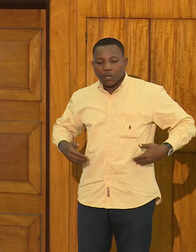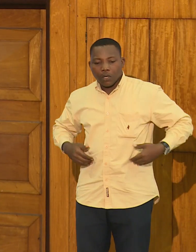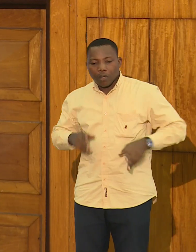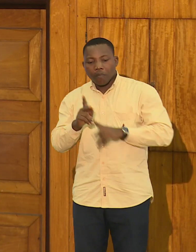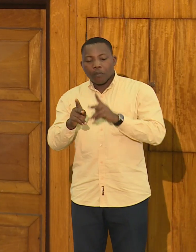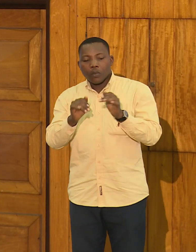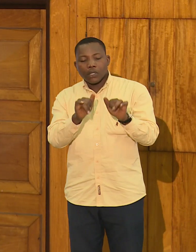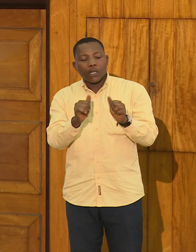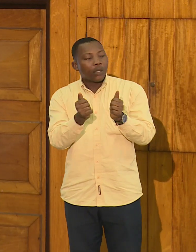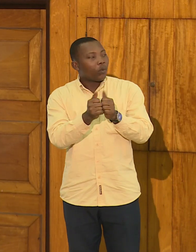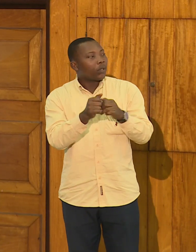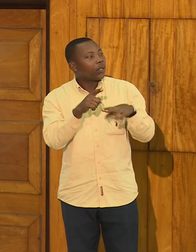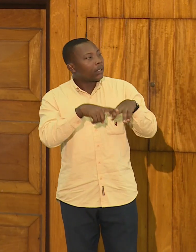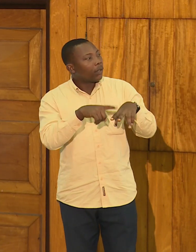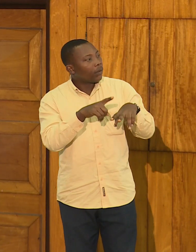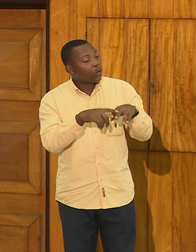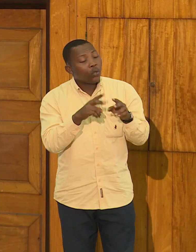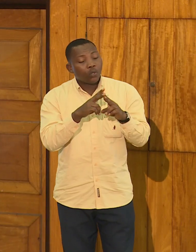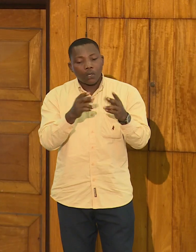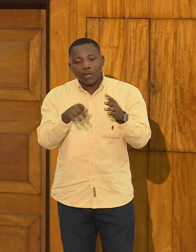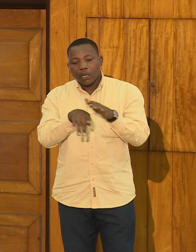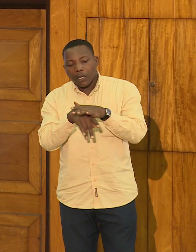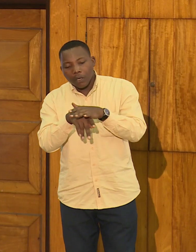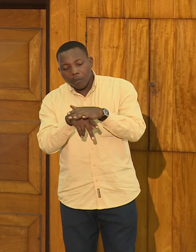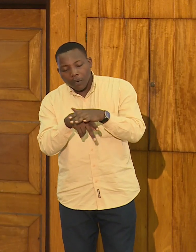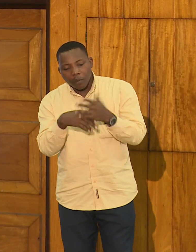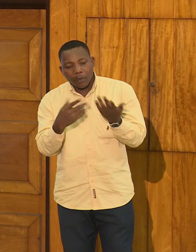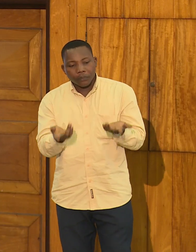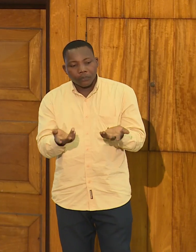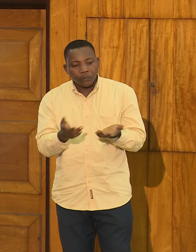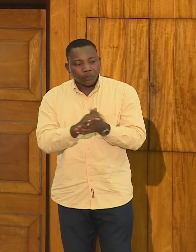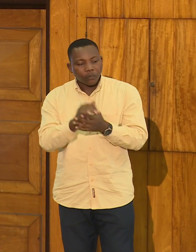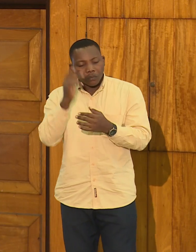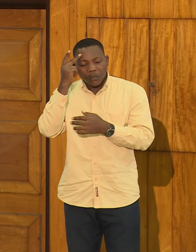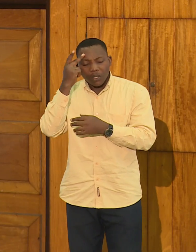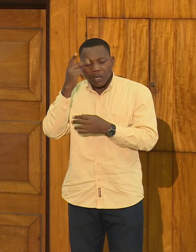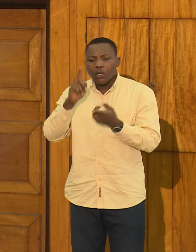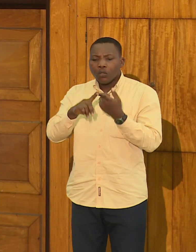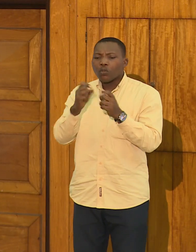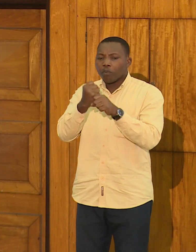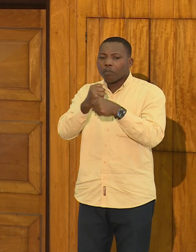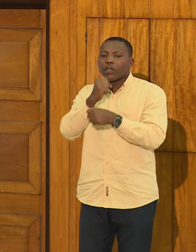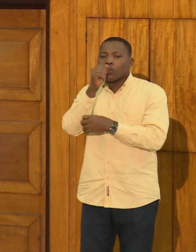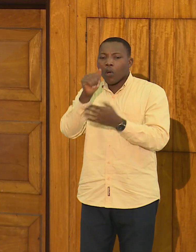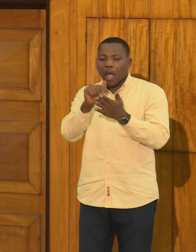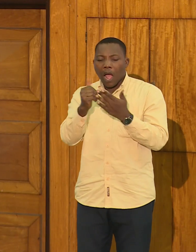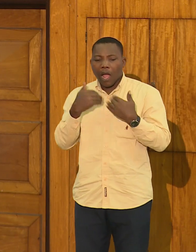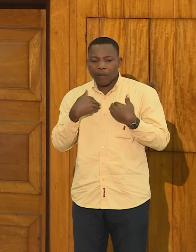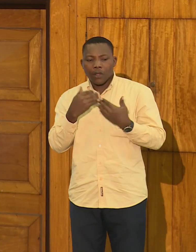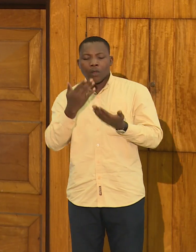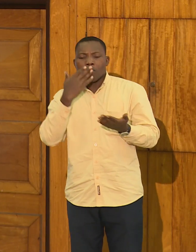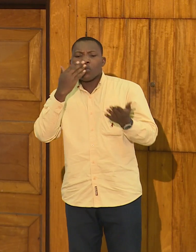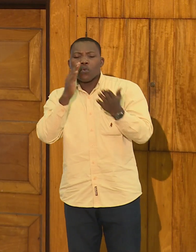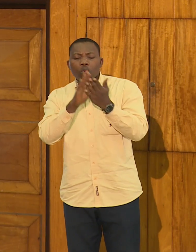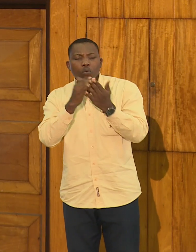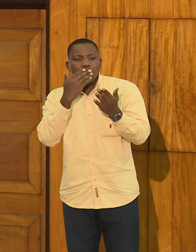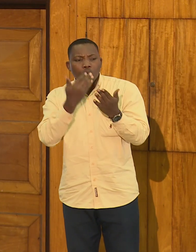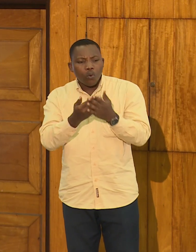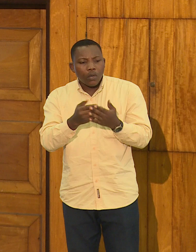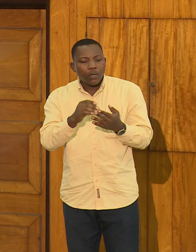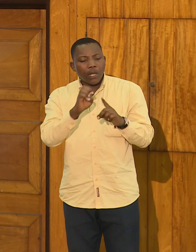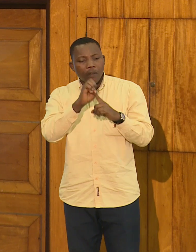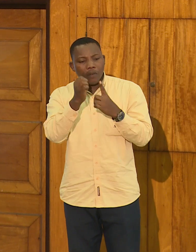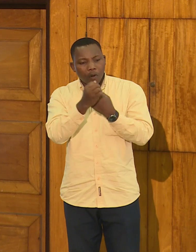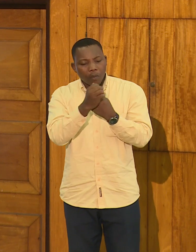So the primary purpose of the project was to create a nurturing environment for children and young people living with HIV,